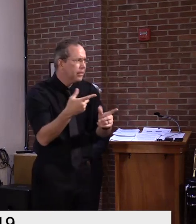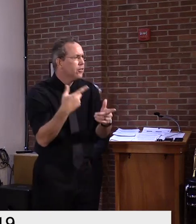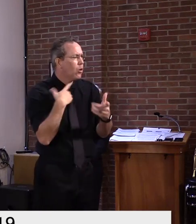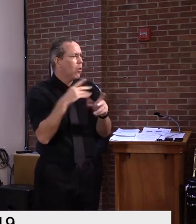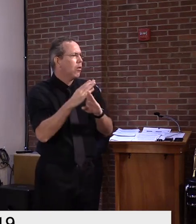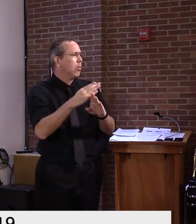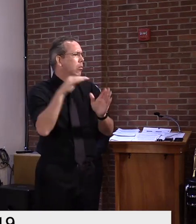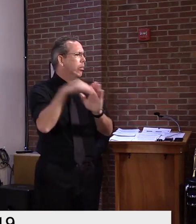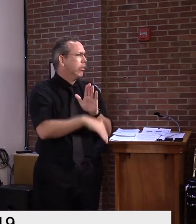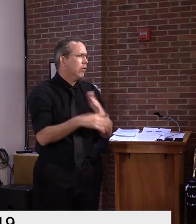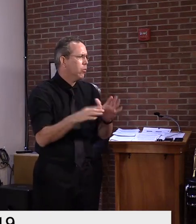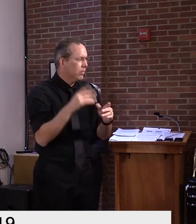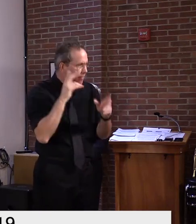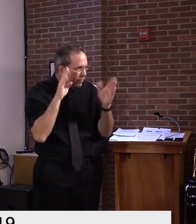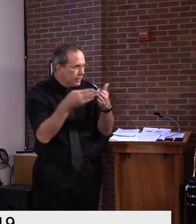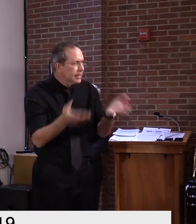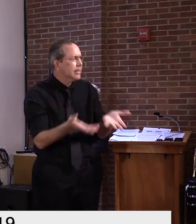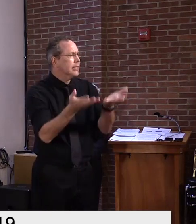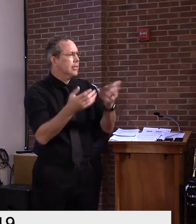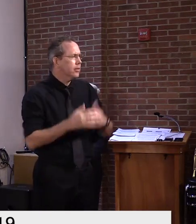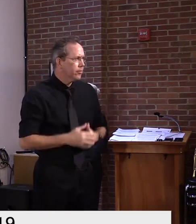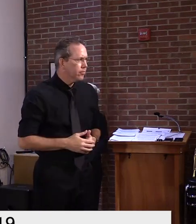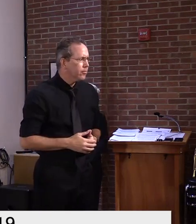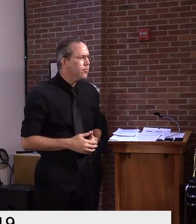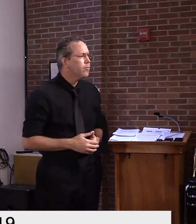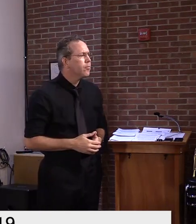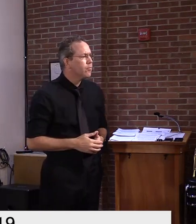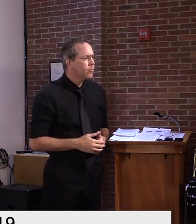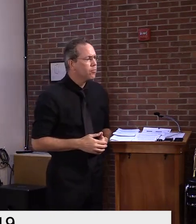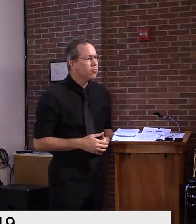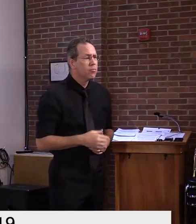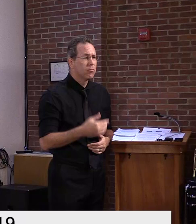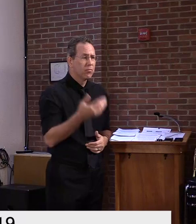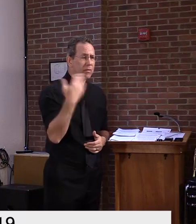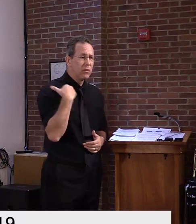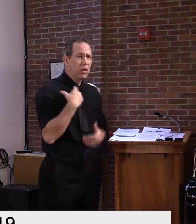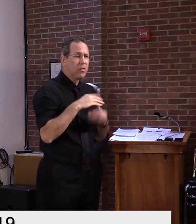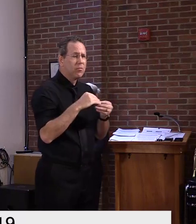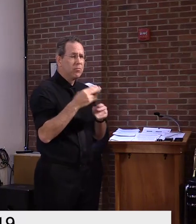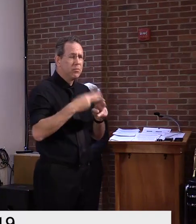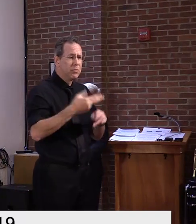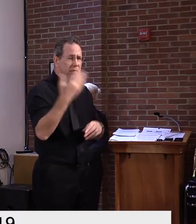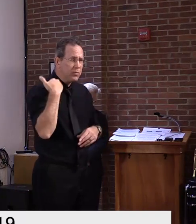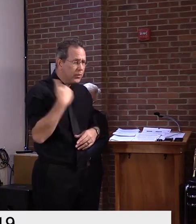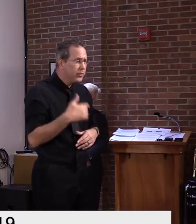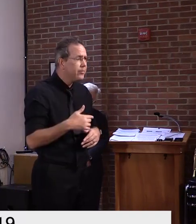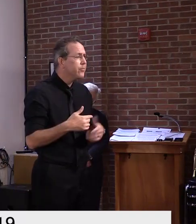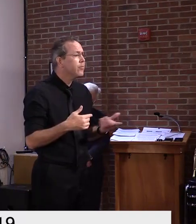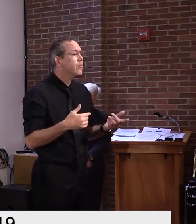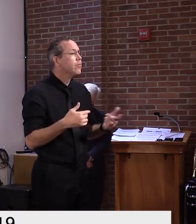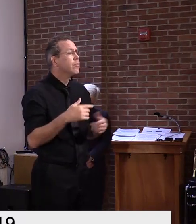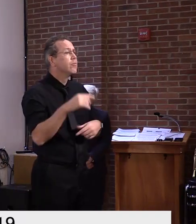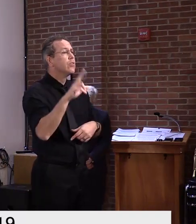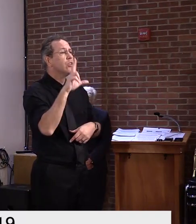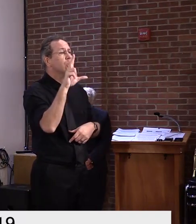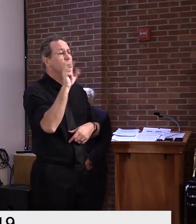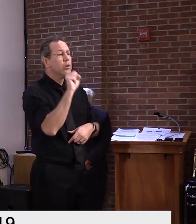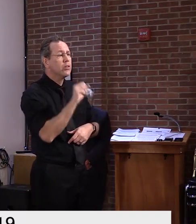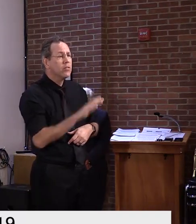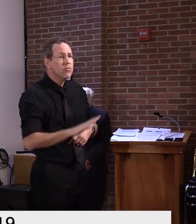obviously my earlier comments were true that the investment as a nation in public health has